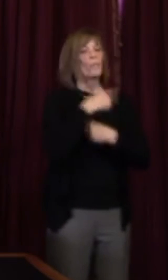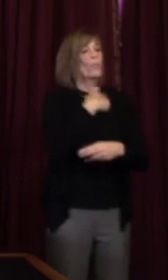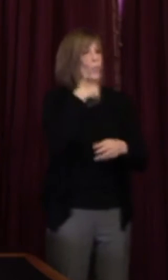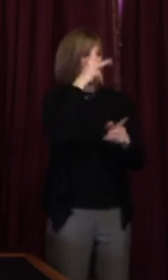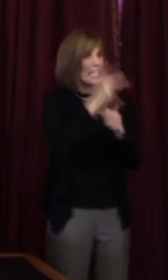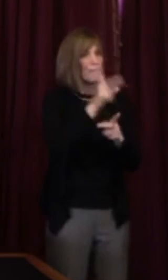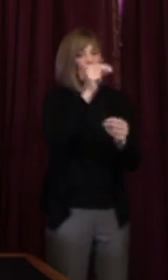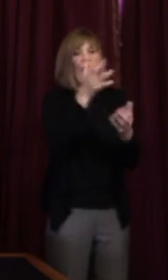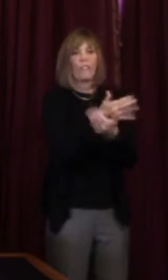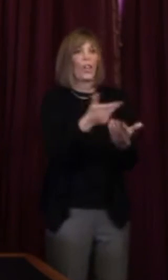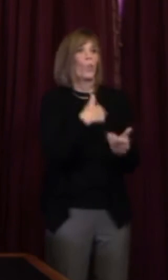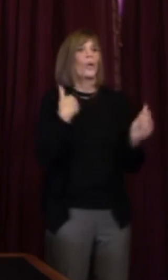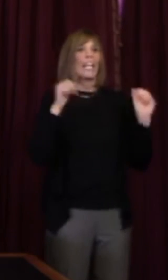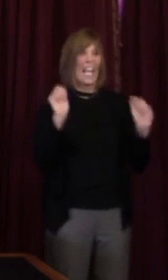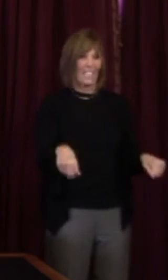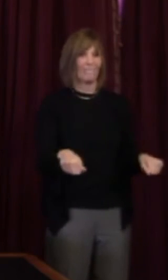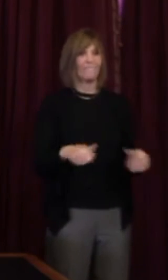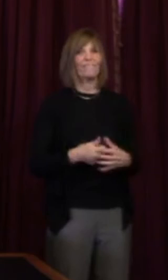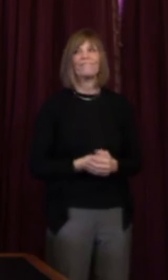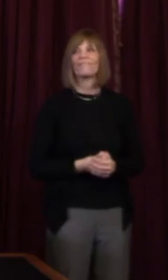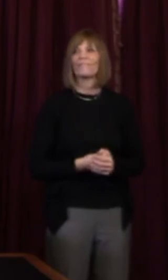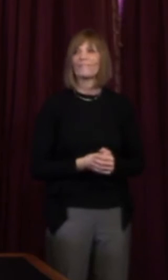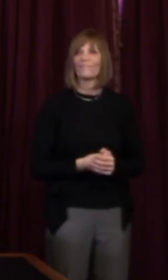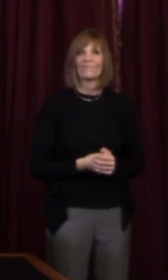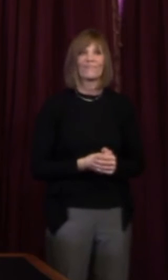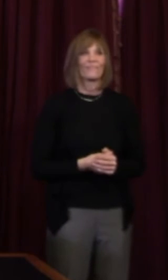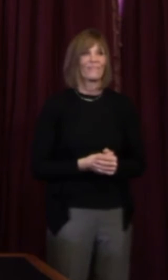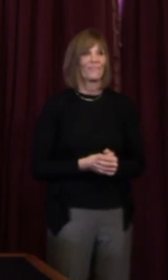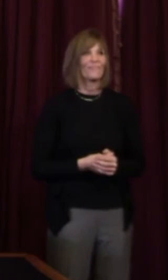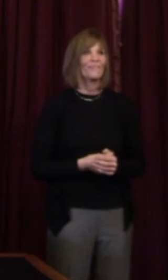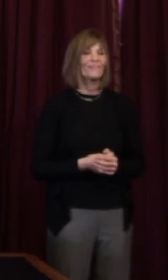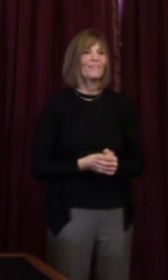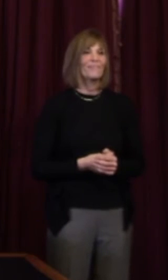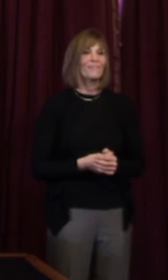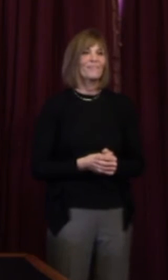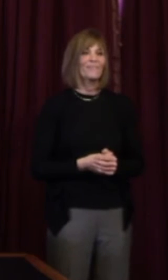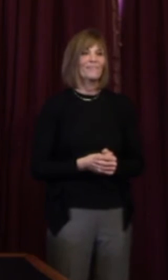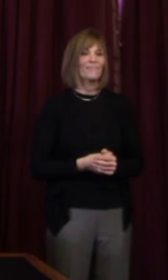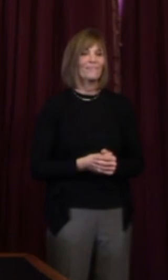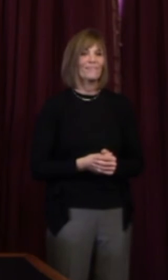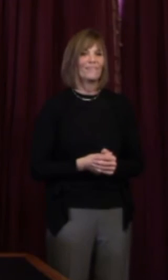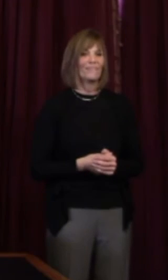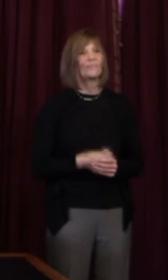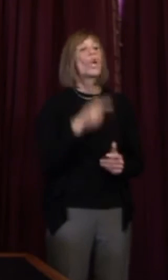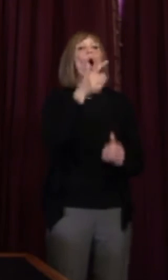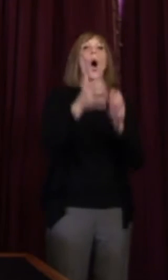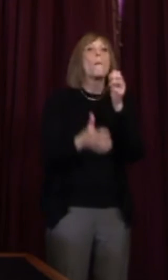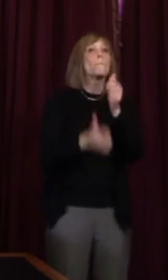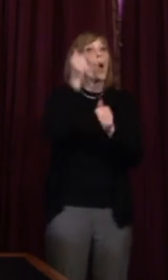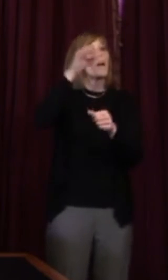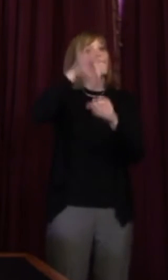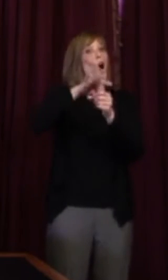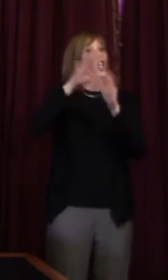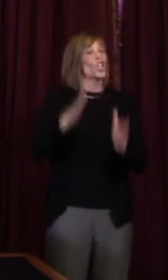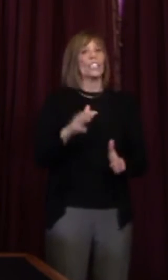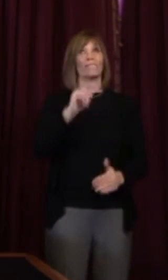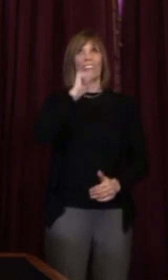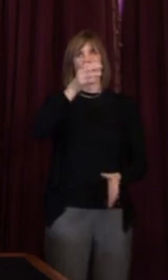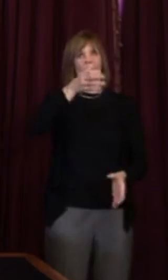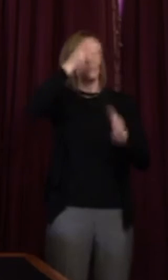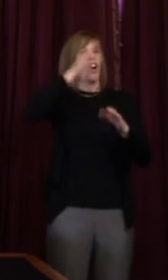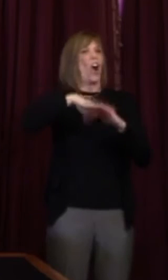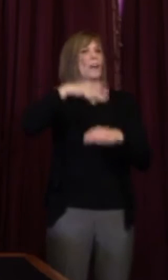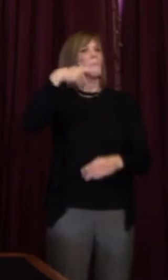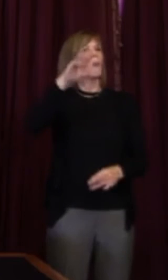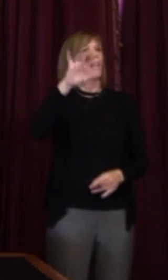do everything we can to make that happen. Most voters are not public health experts, and right now there are steps that, you know, public health experts say should be taken to slow the